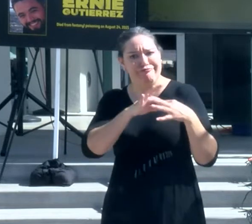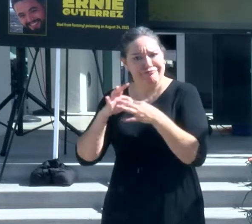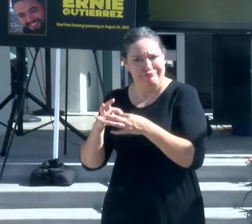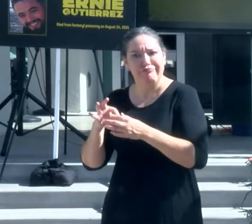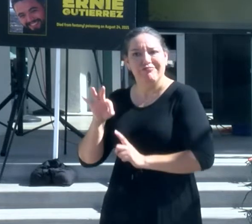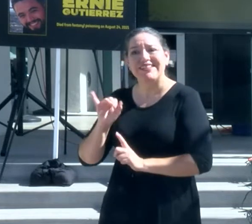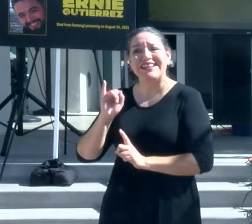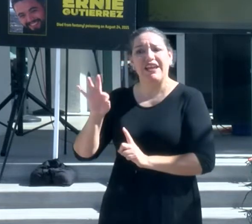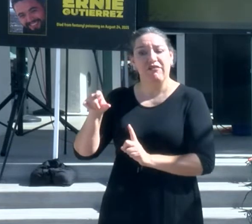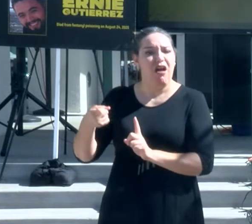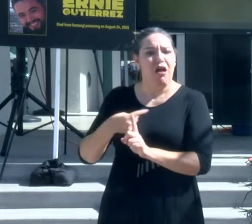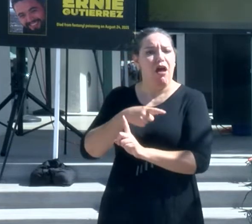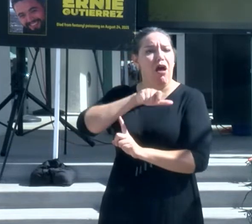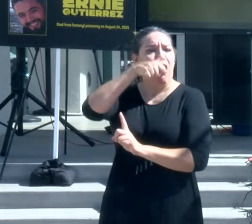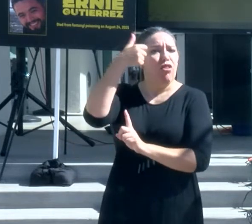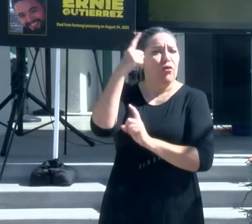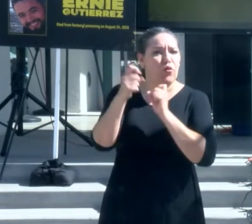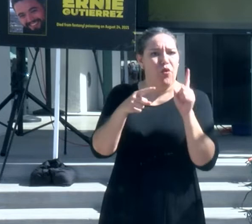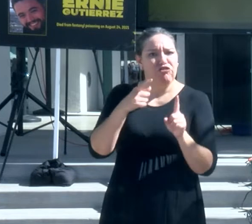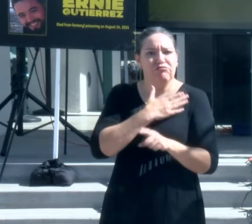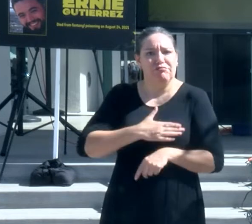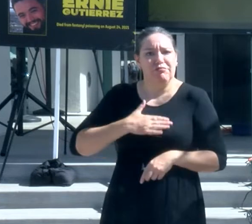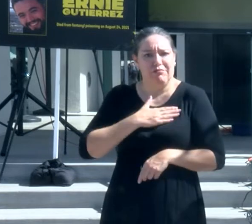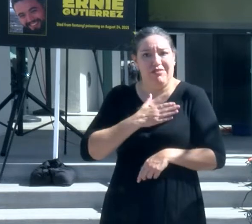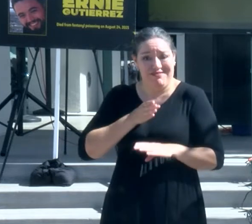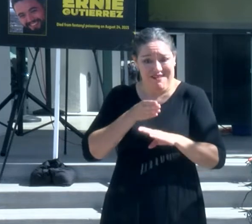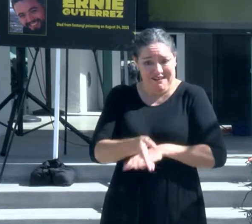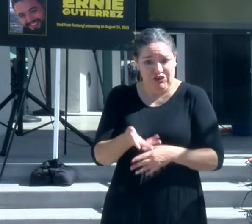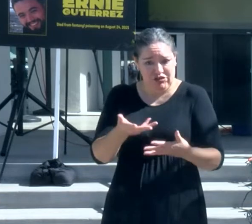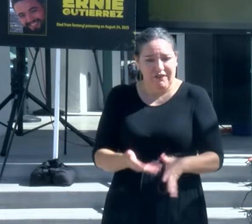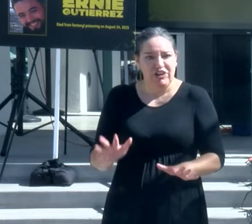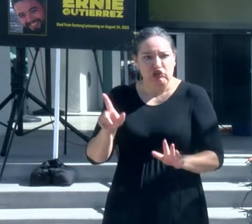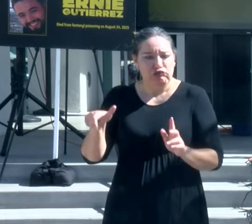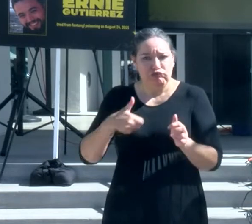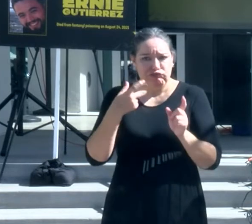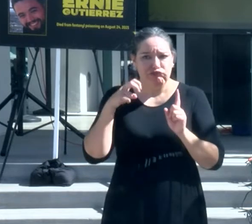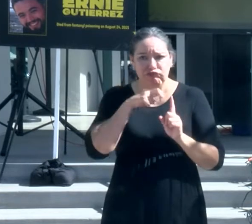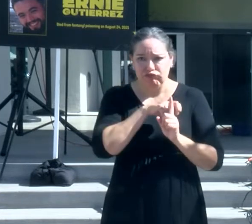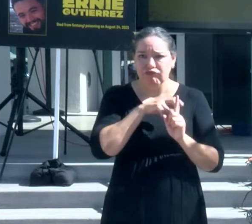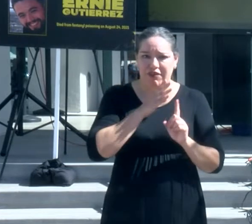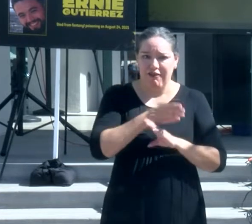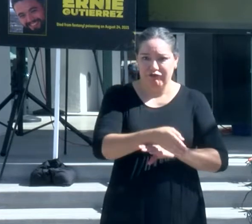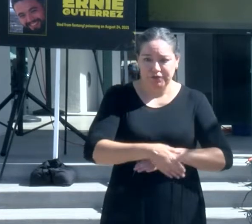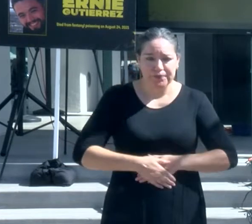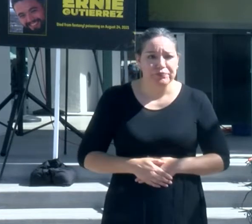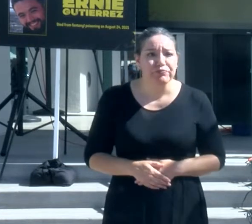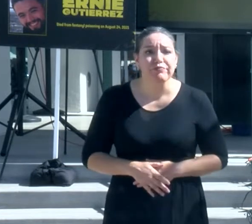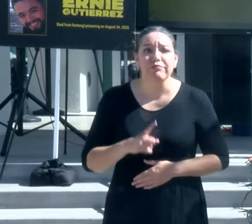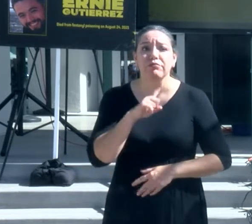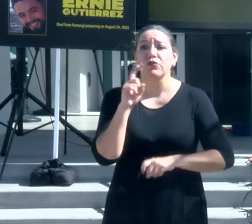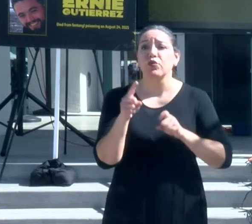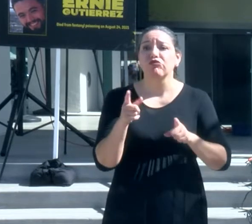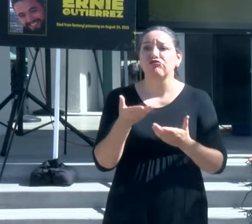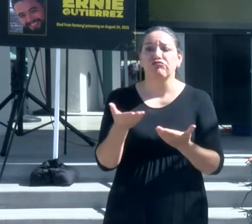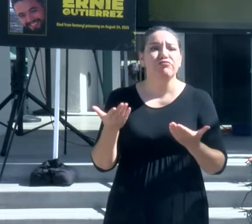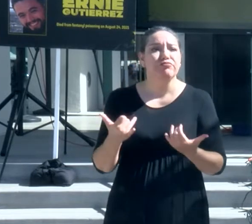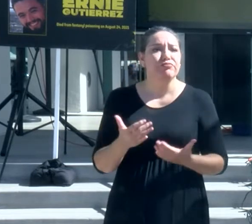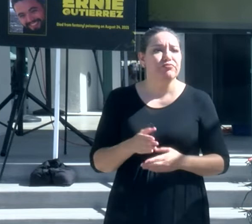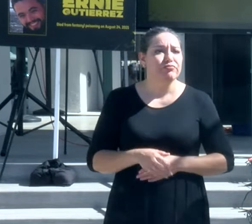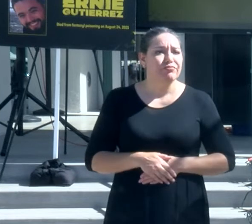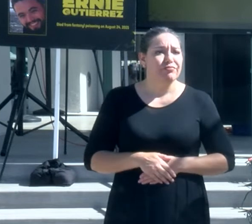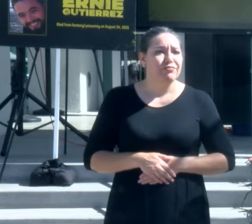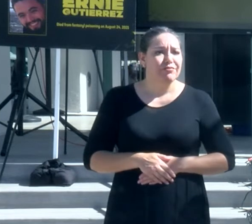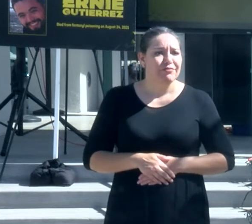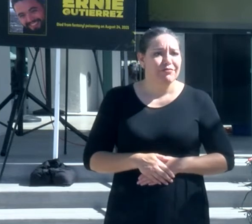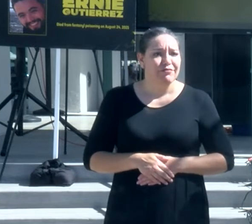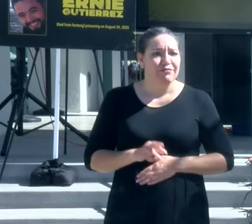you have questions outside of that for any of our speakers, please find us after the news conference. Questions? Go